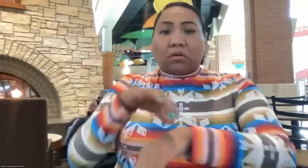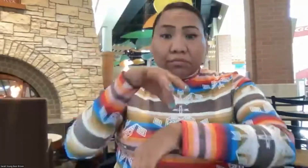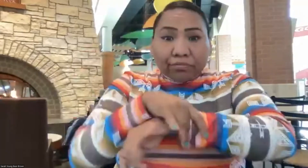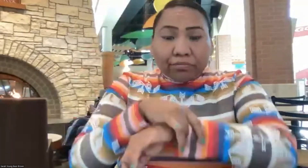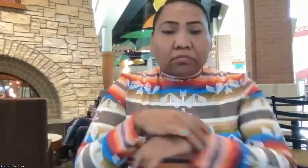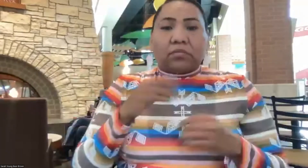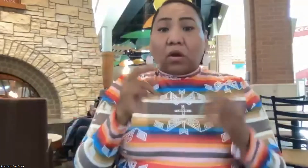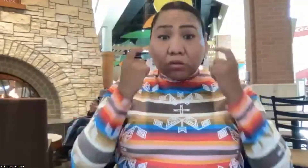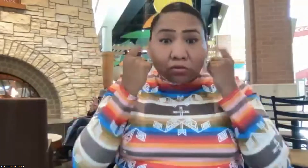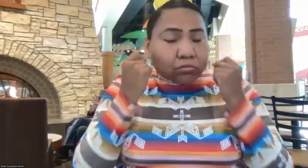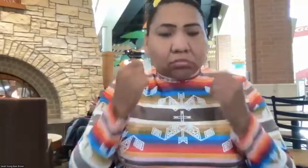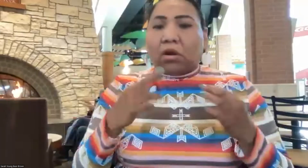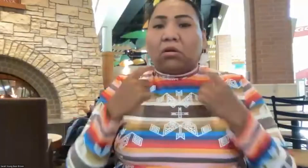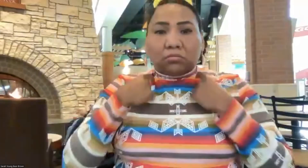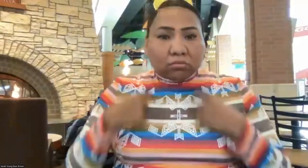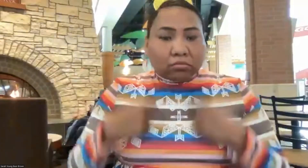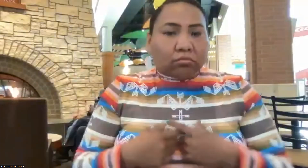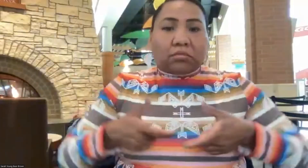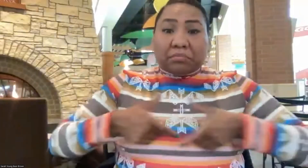enjoy making are headpieces, jewelry,